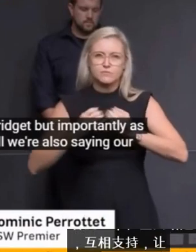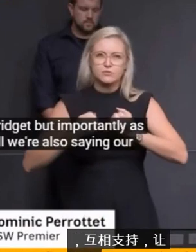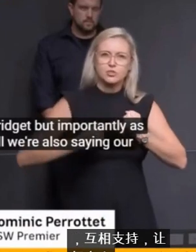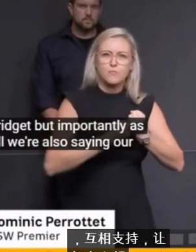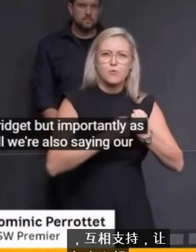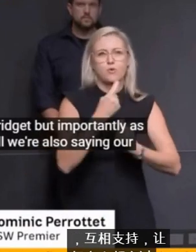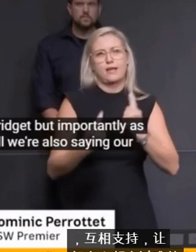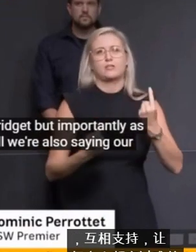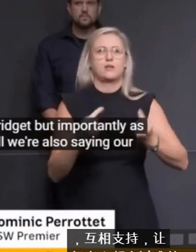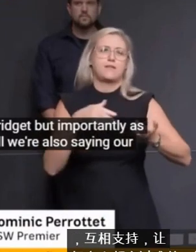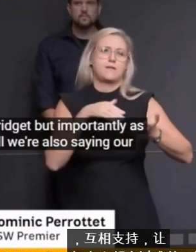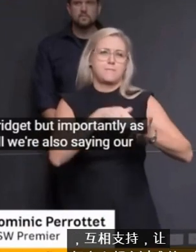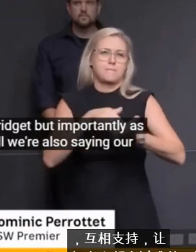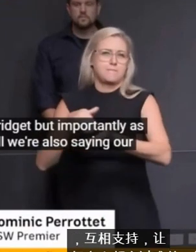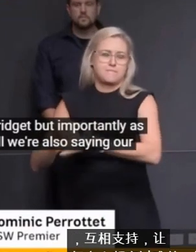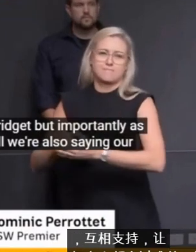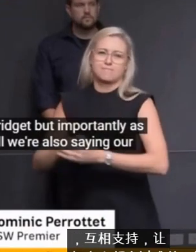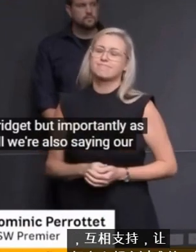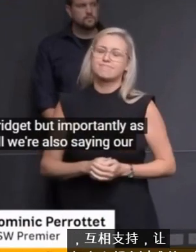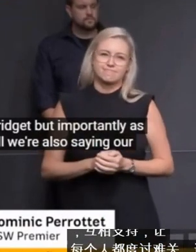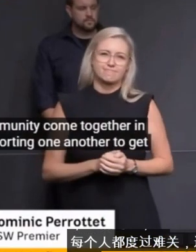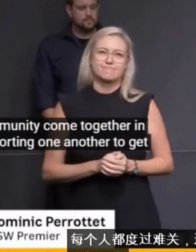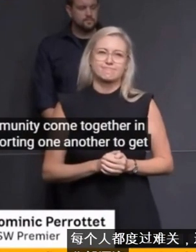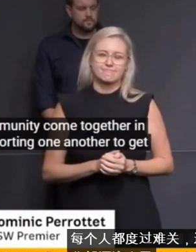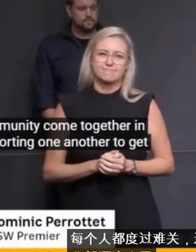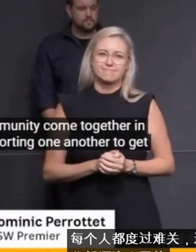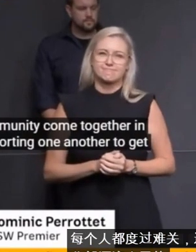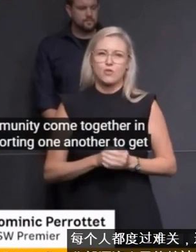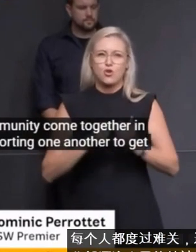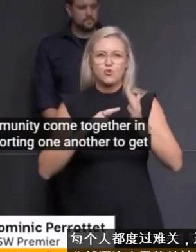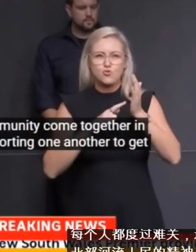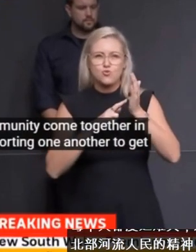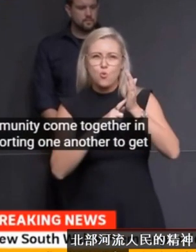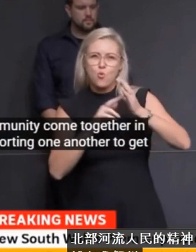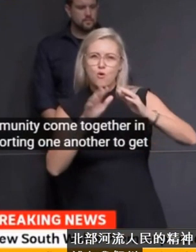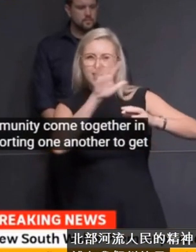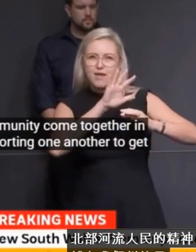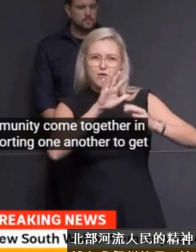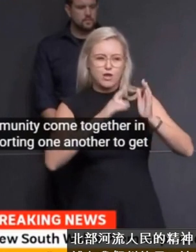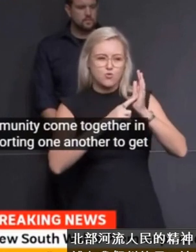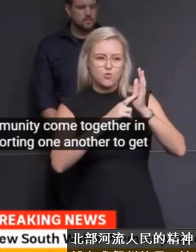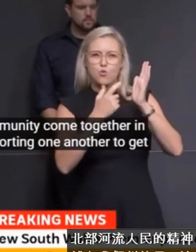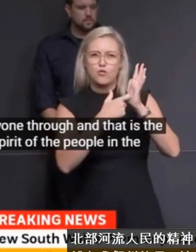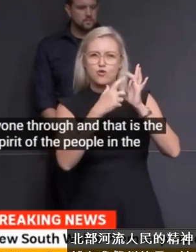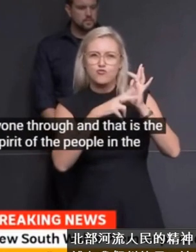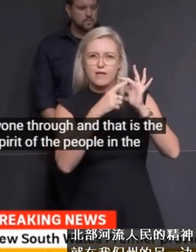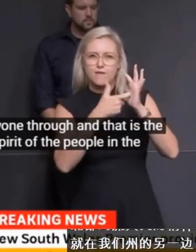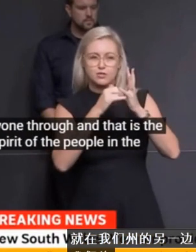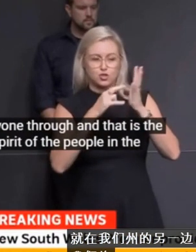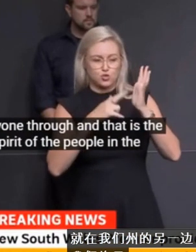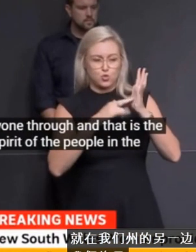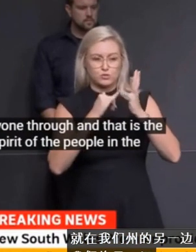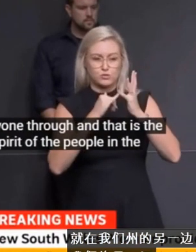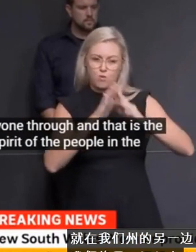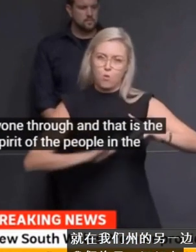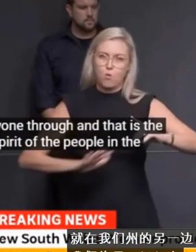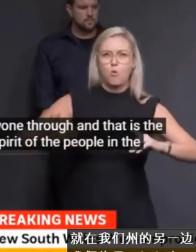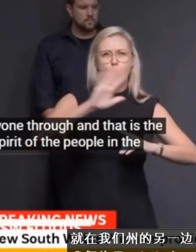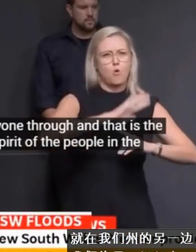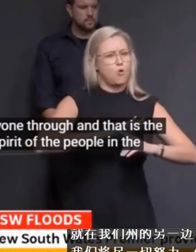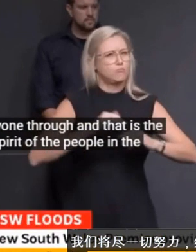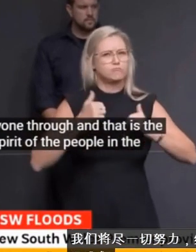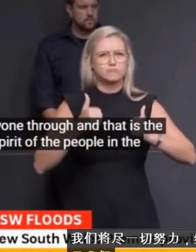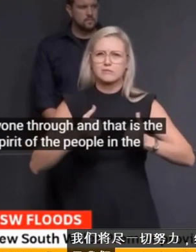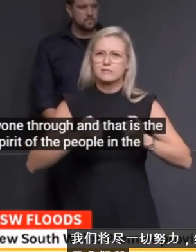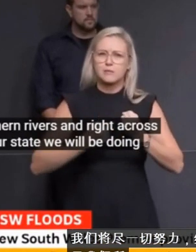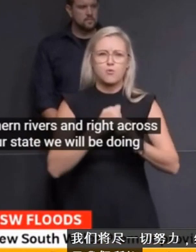to get everyone through. And that is the spirit of the people in the Northern Rivers and right across our state. We will be doing everything,